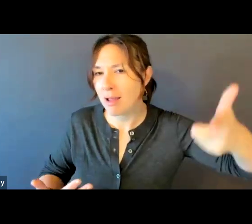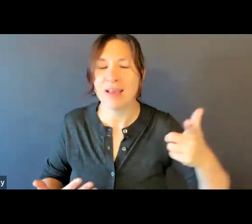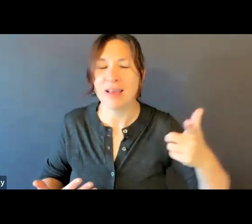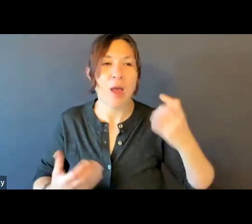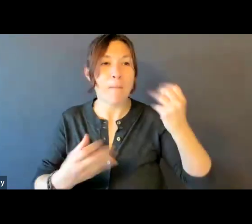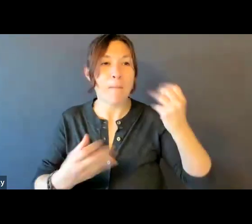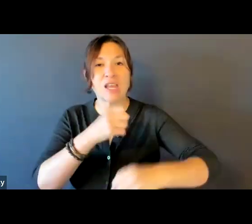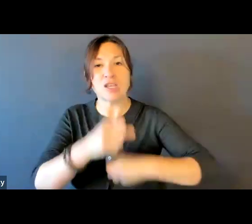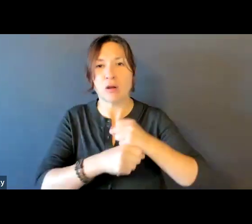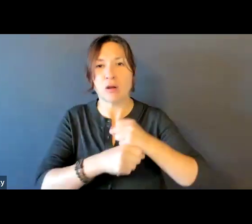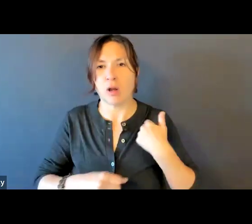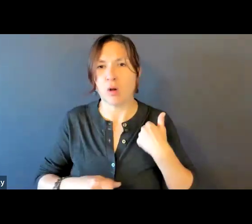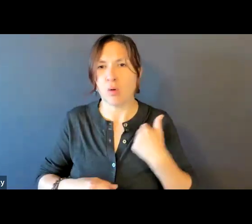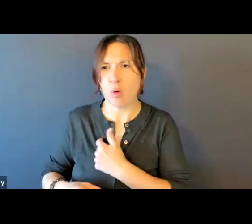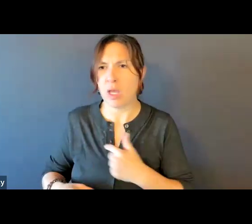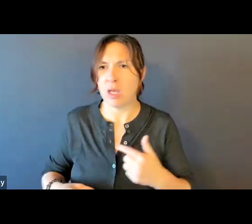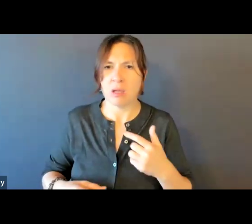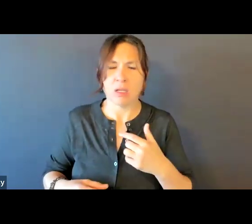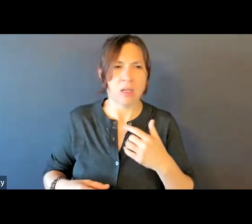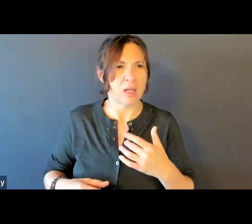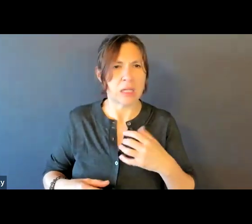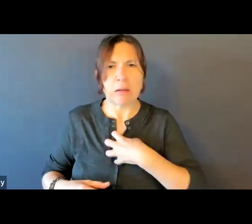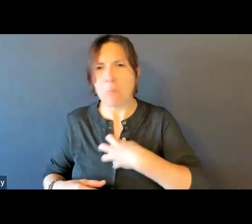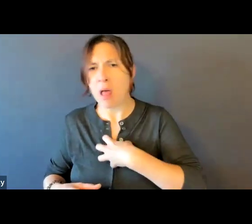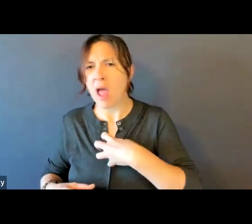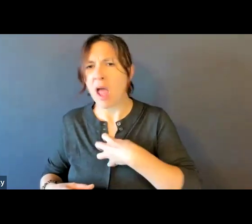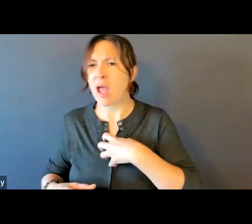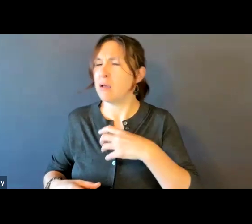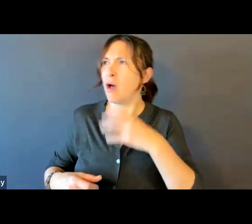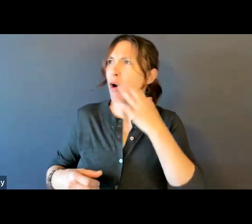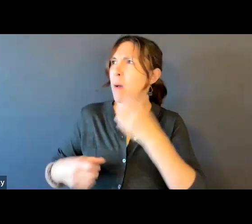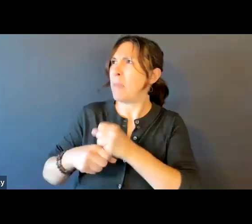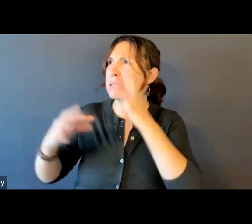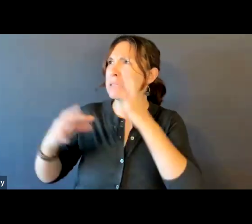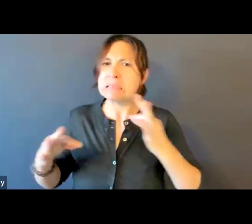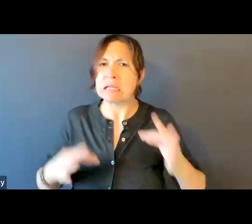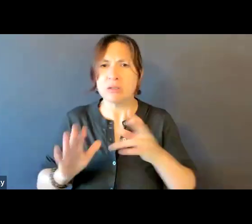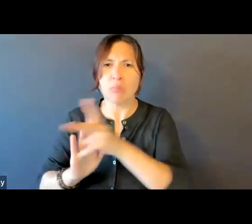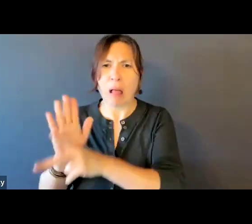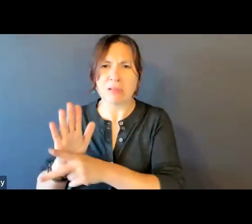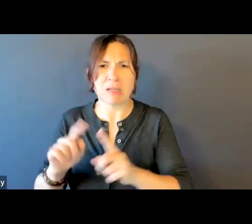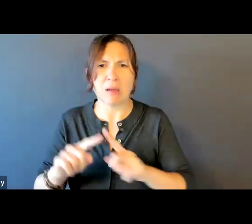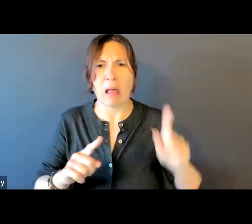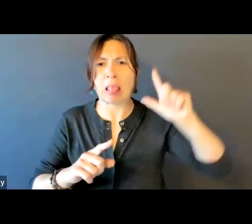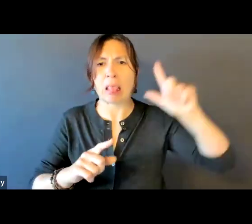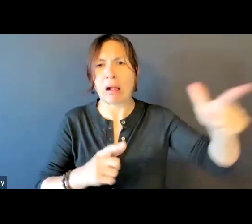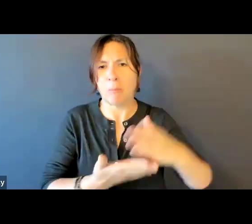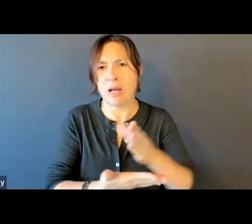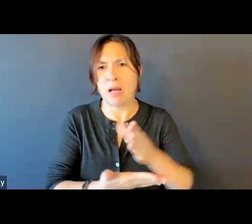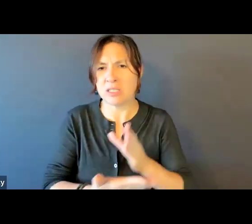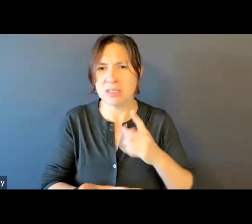to tie together policy decisions with budgetary decisions. So if we were to push for increased funding